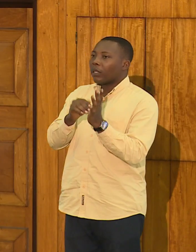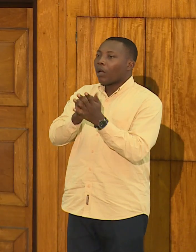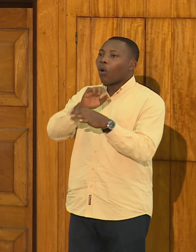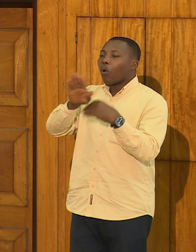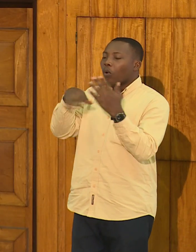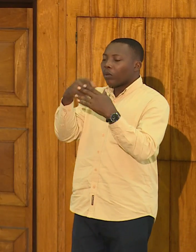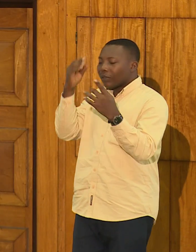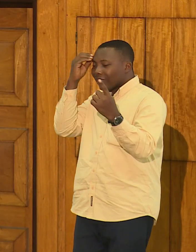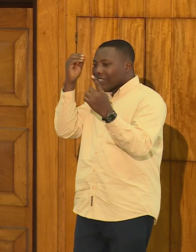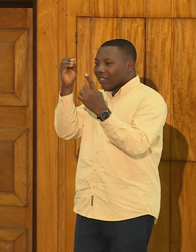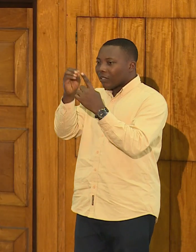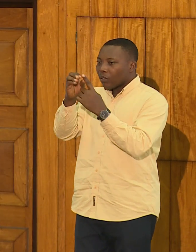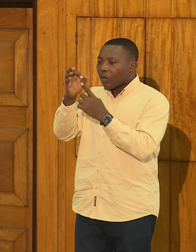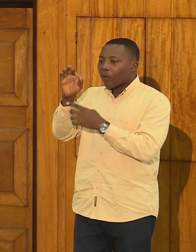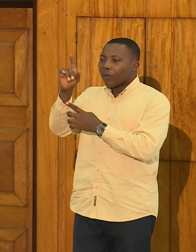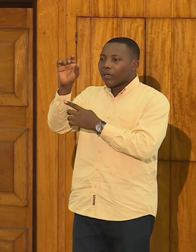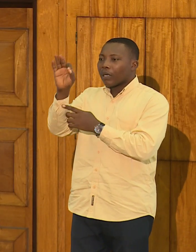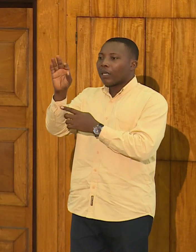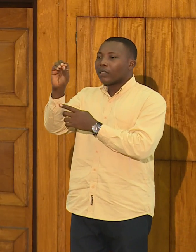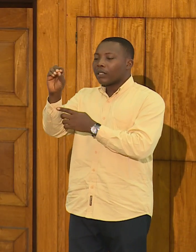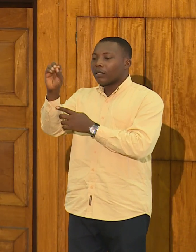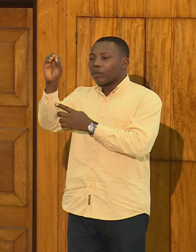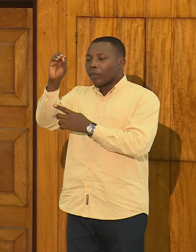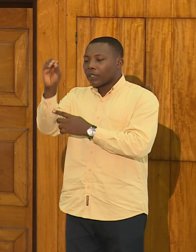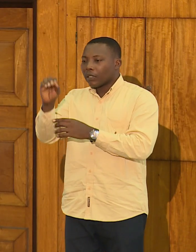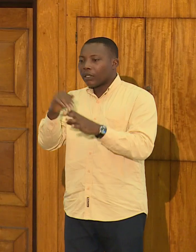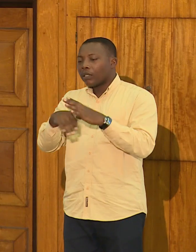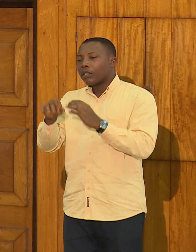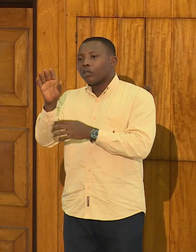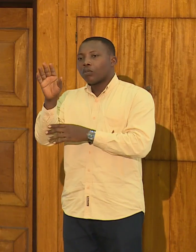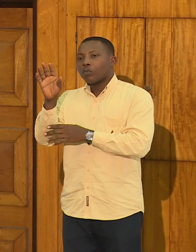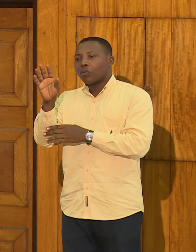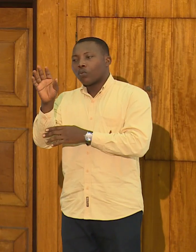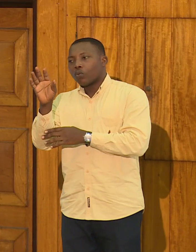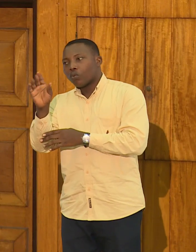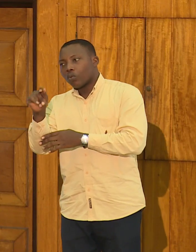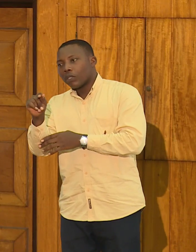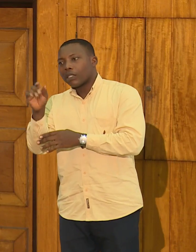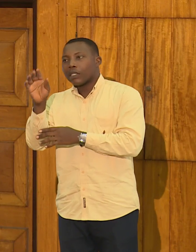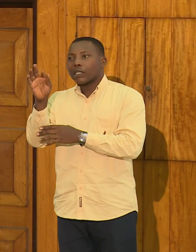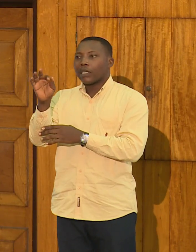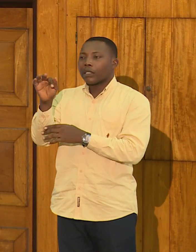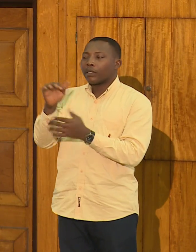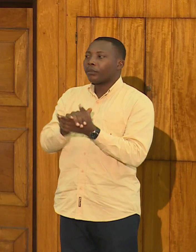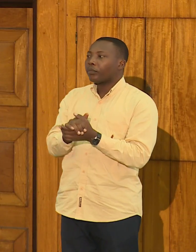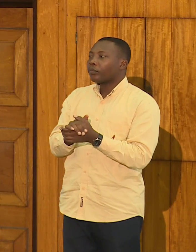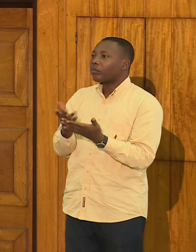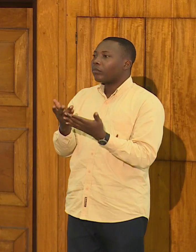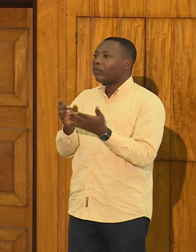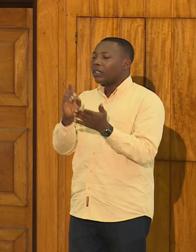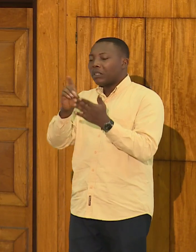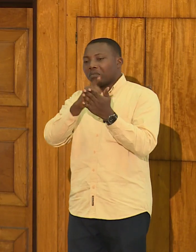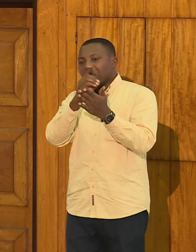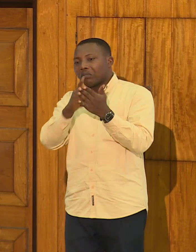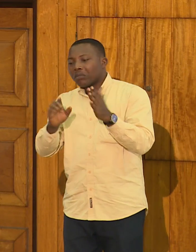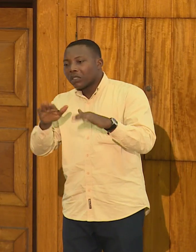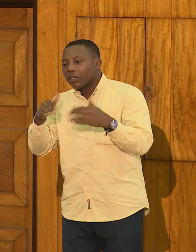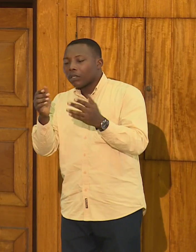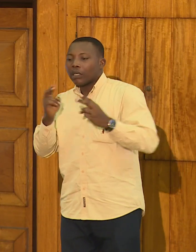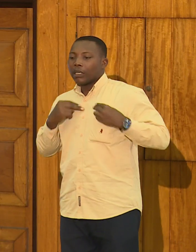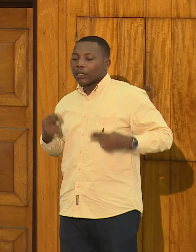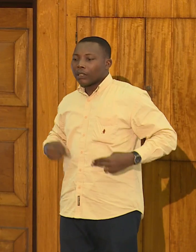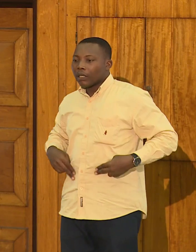of 90% in 2019. Stigma, poverty, and limited healthcare access hindered ART initiation